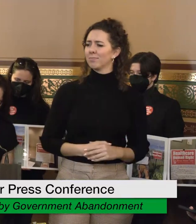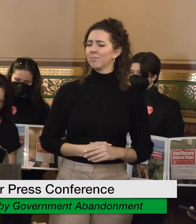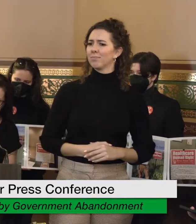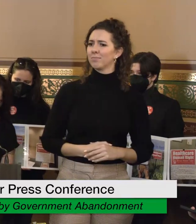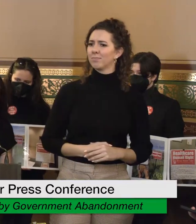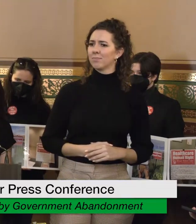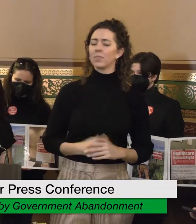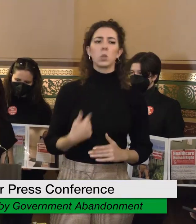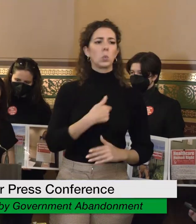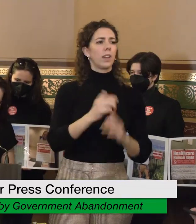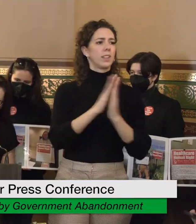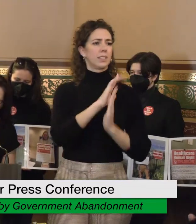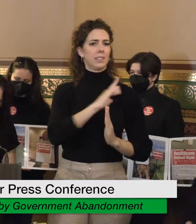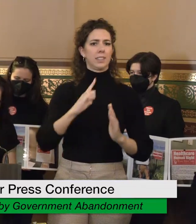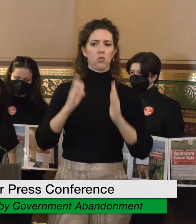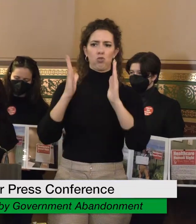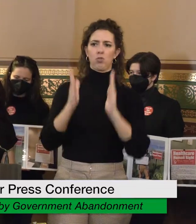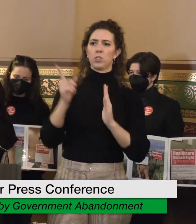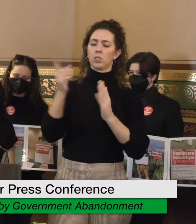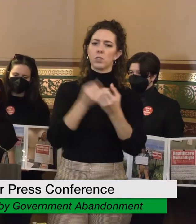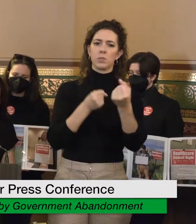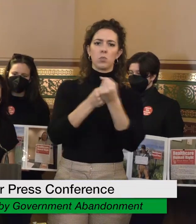on legislators to support